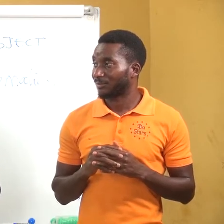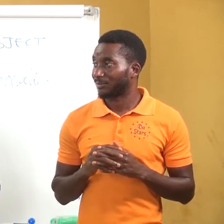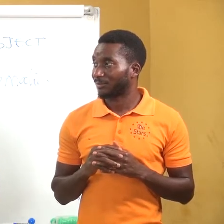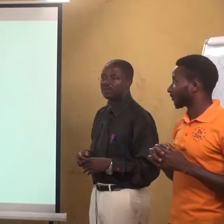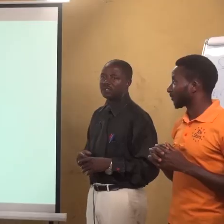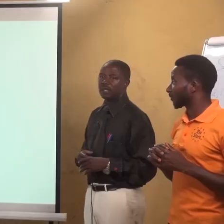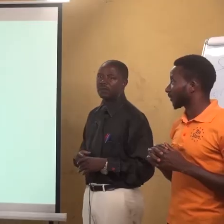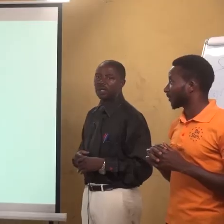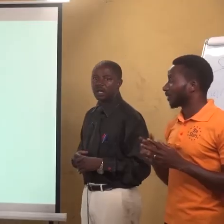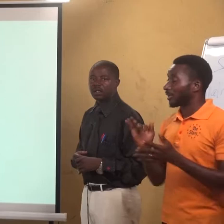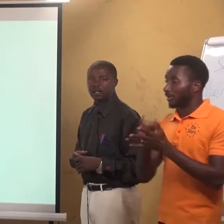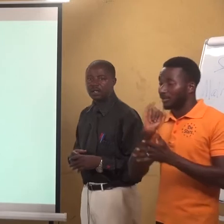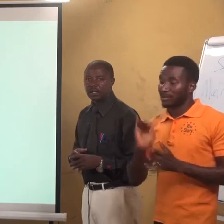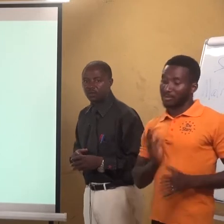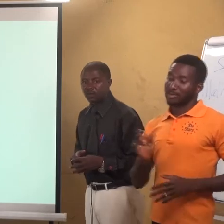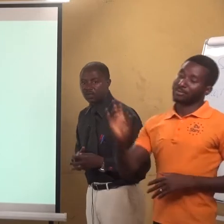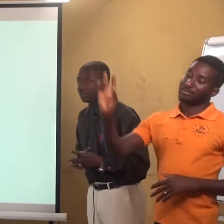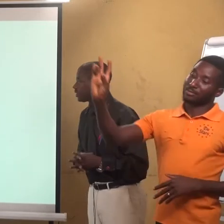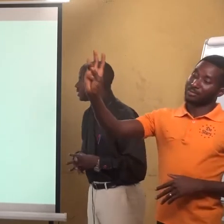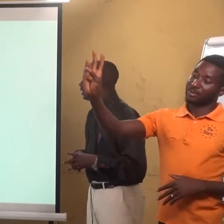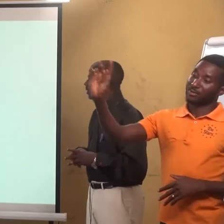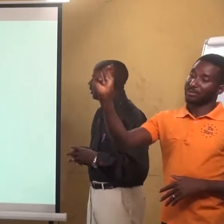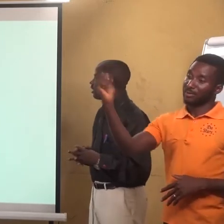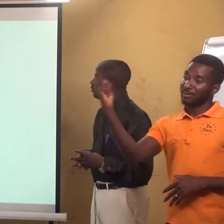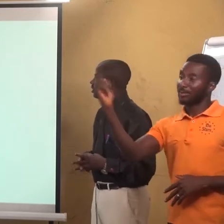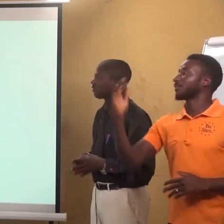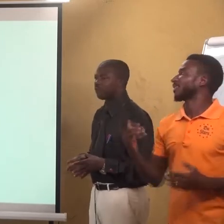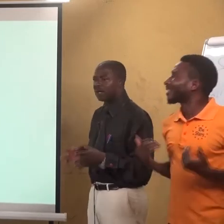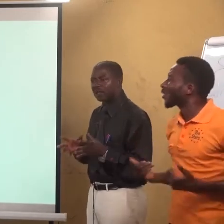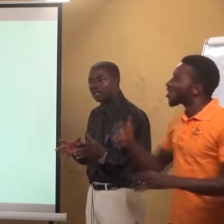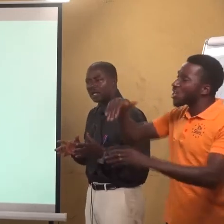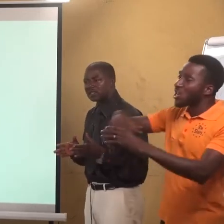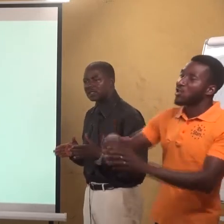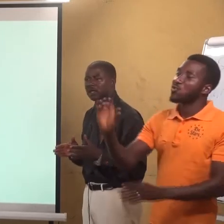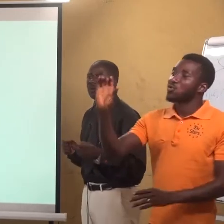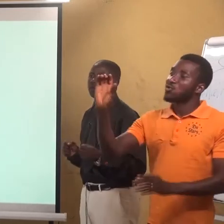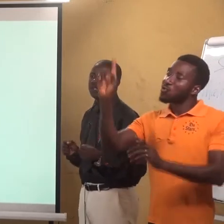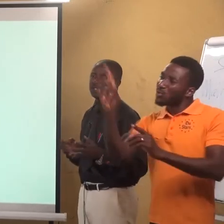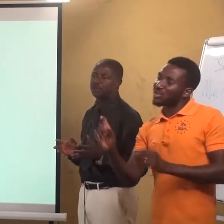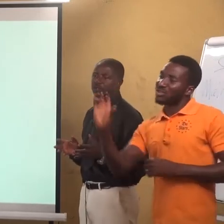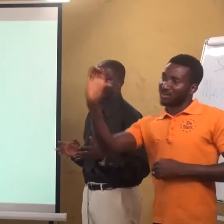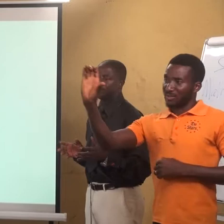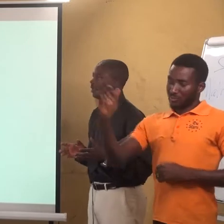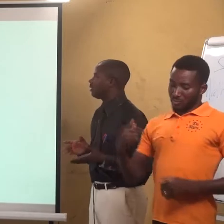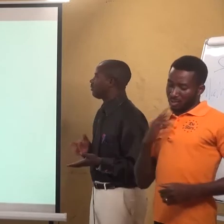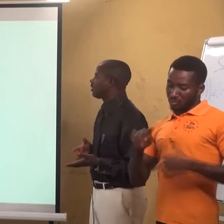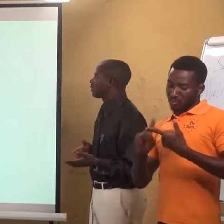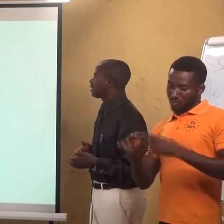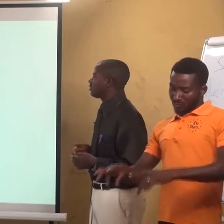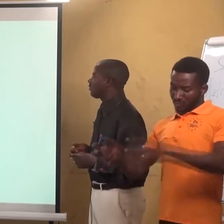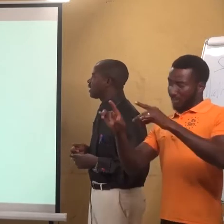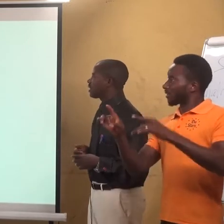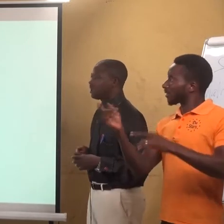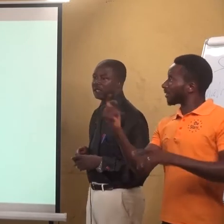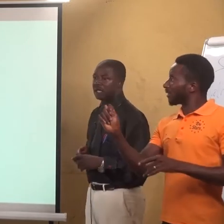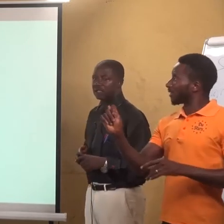That is our 7th term. Now, question C, we are expected to find the nth term of the GP. We are expected